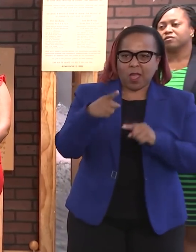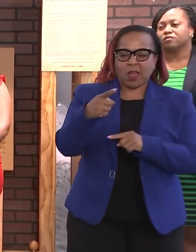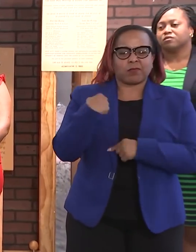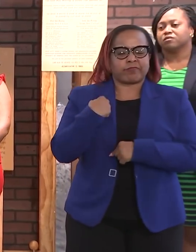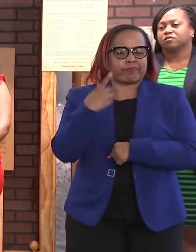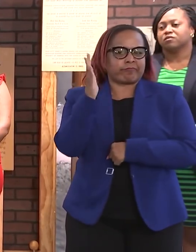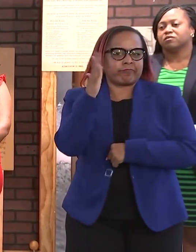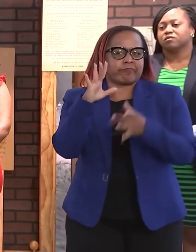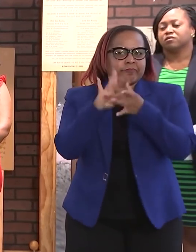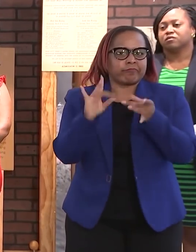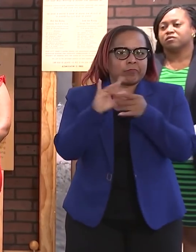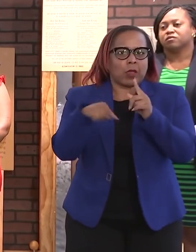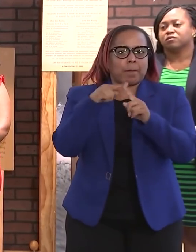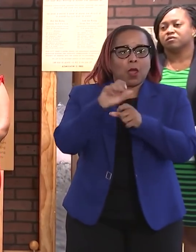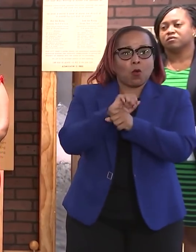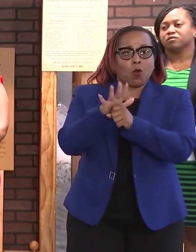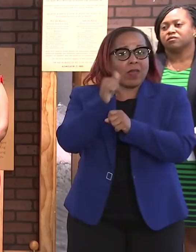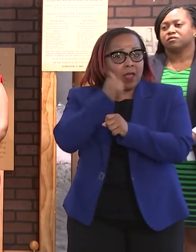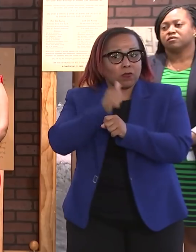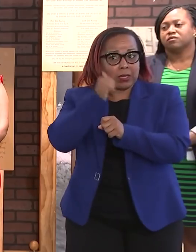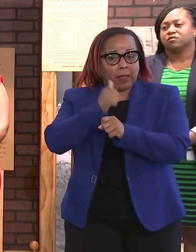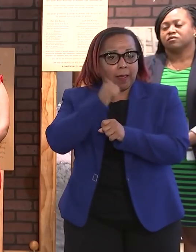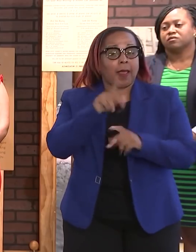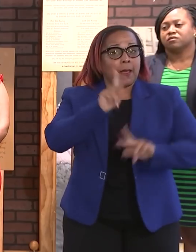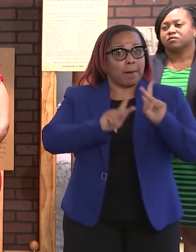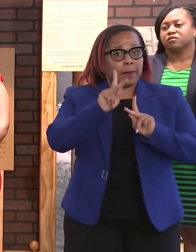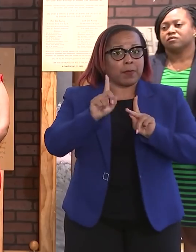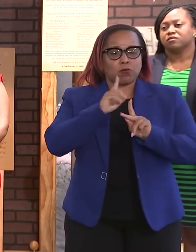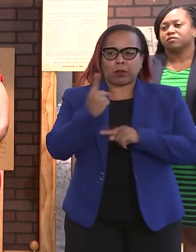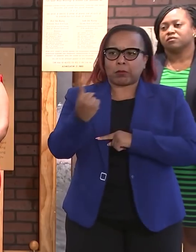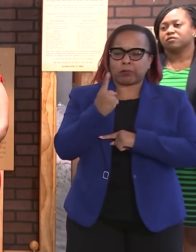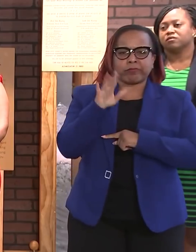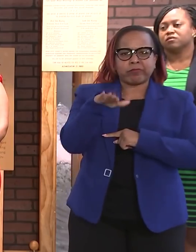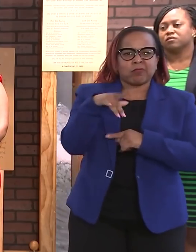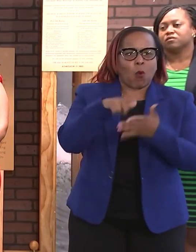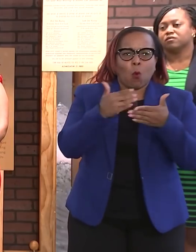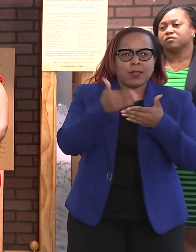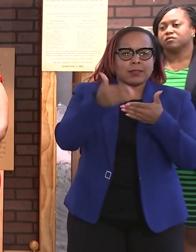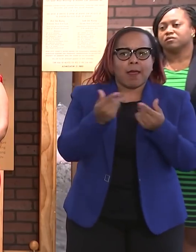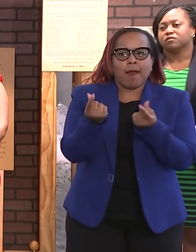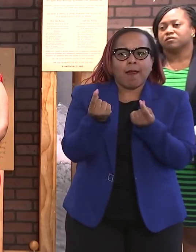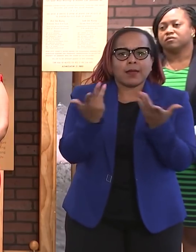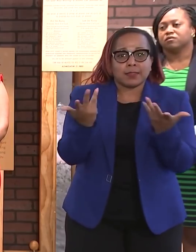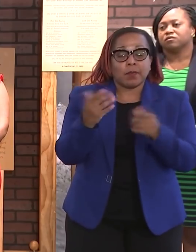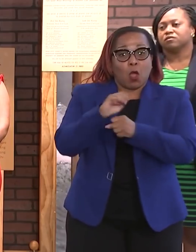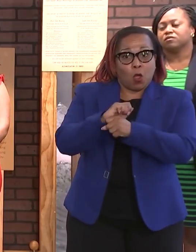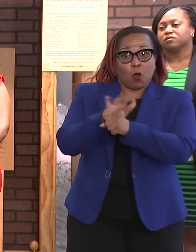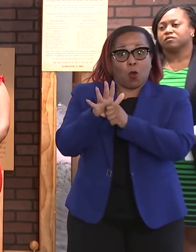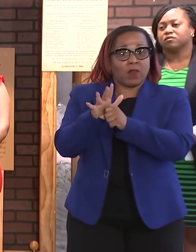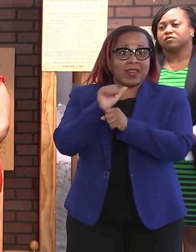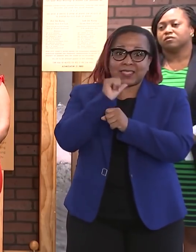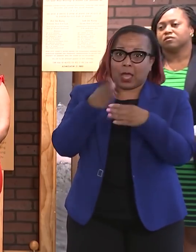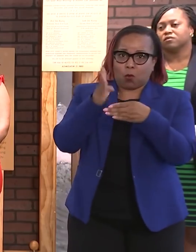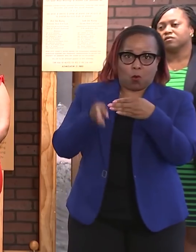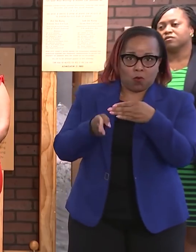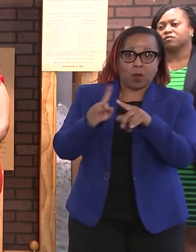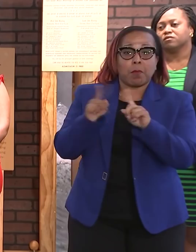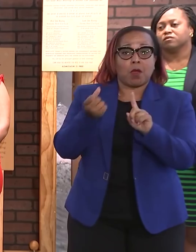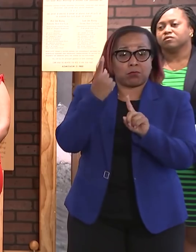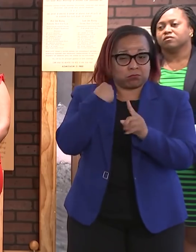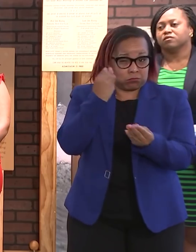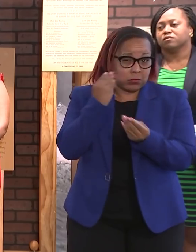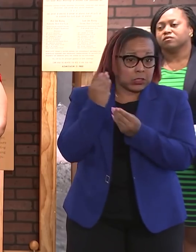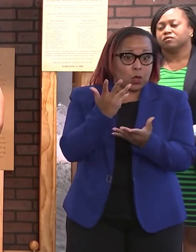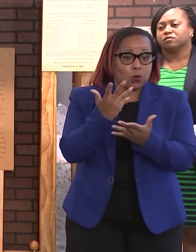heard me talking a lot about COVID every day, and people have been asking me, what's next? Well, COVID is not over, but let me